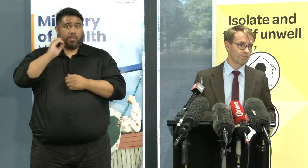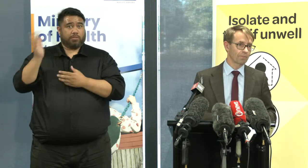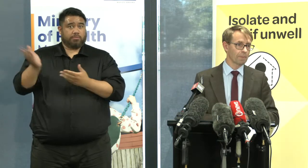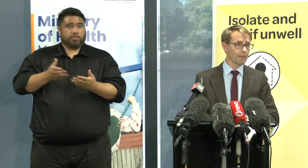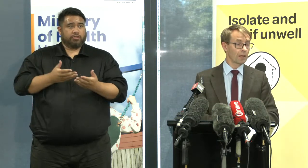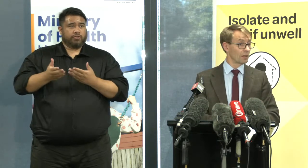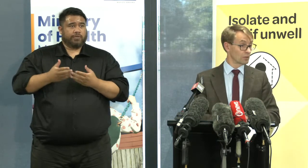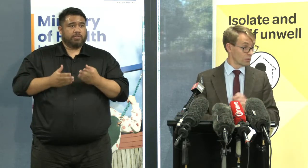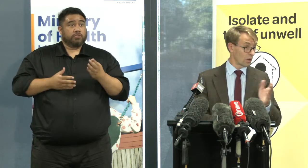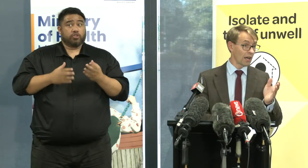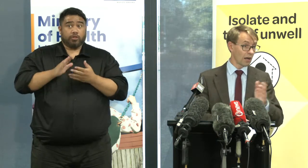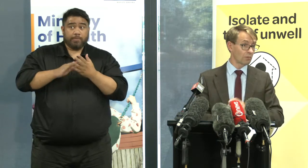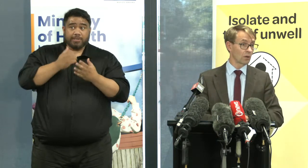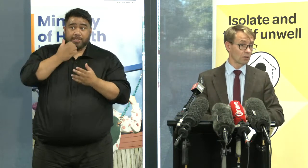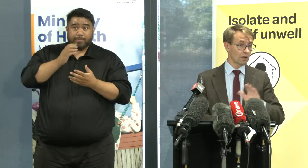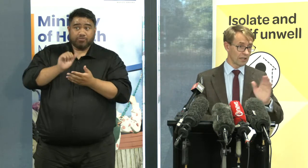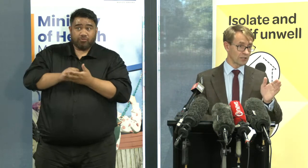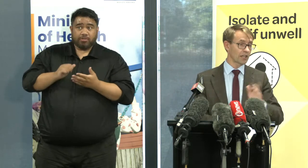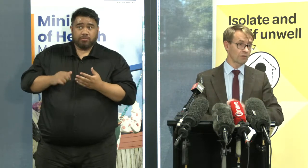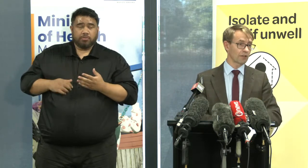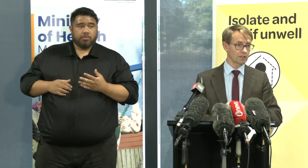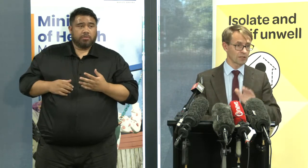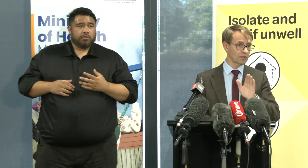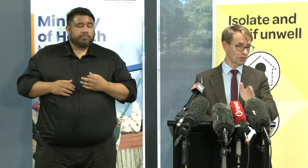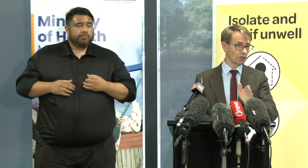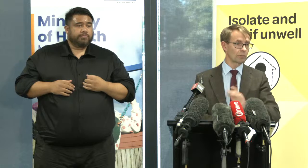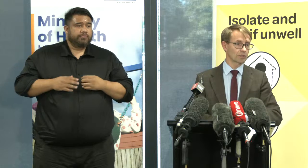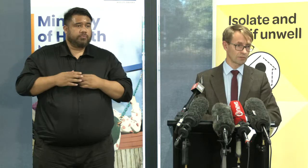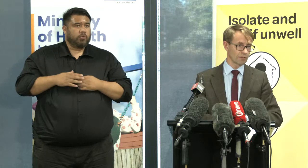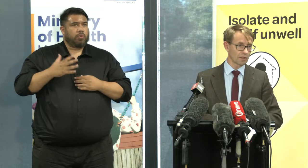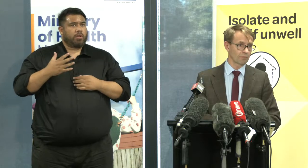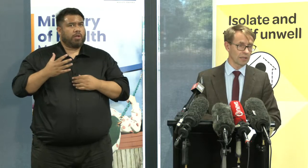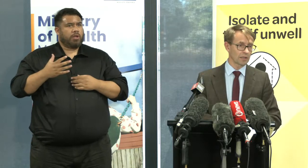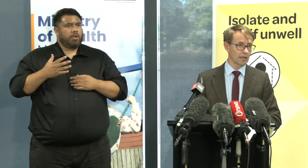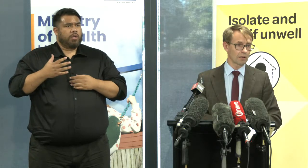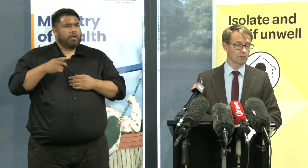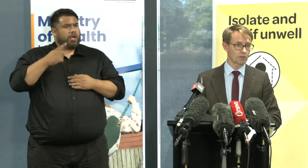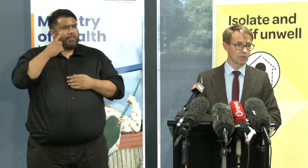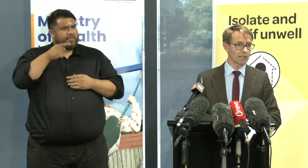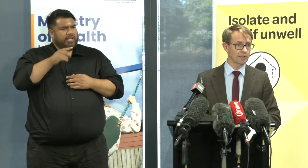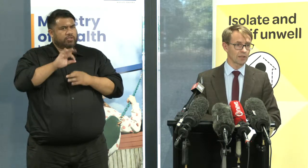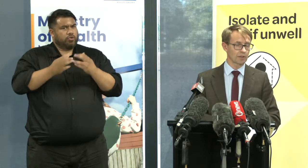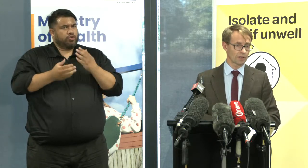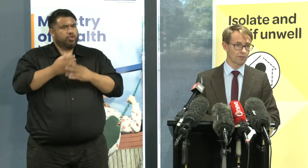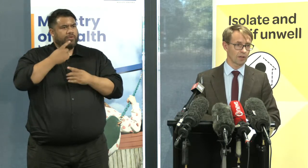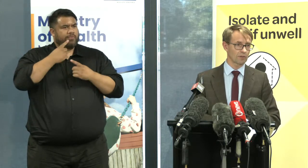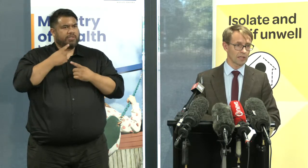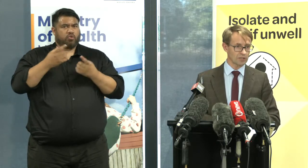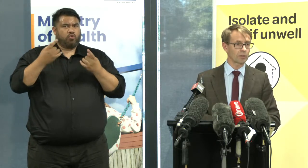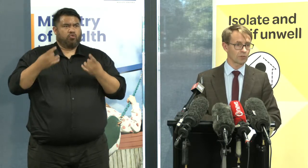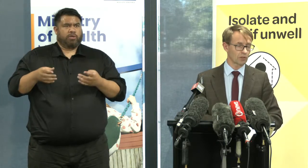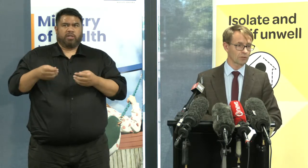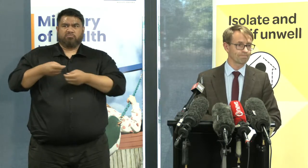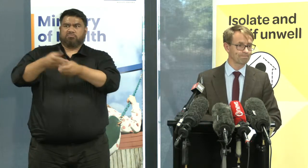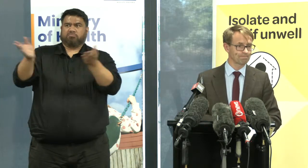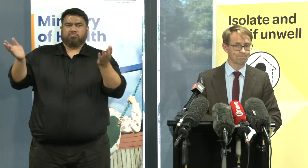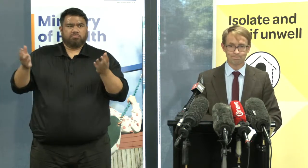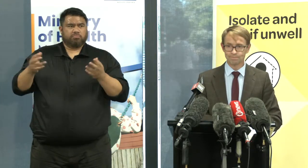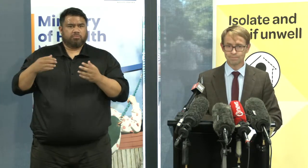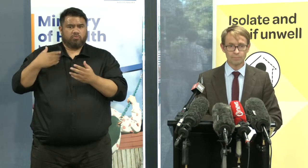figures are right? Well, I understand, in fact, this is not new because, in fact, they've been circulated, I think, over the last week or